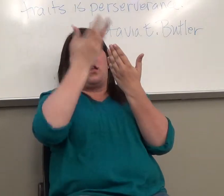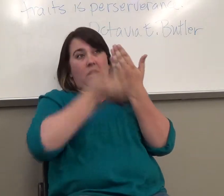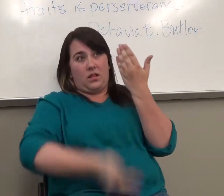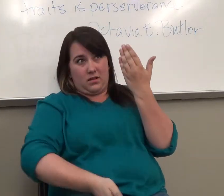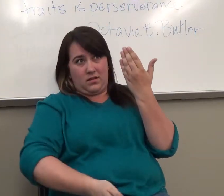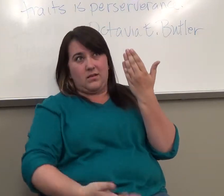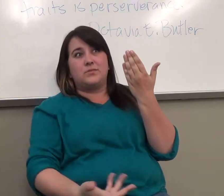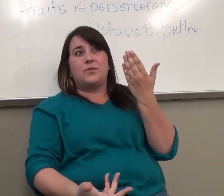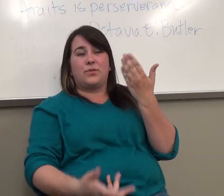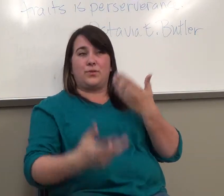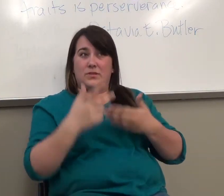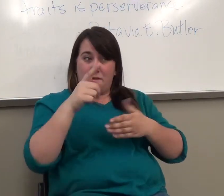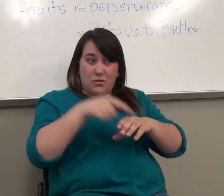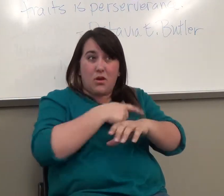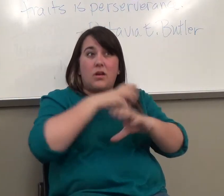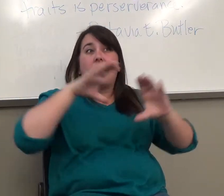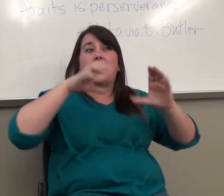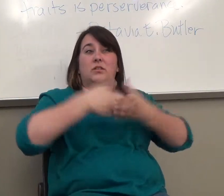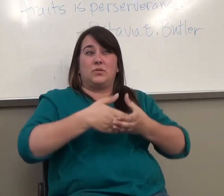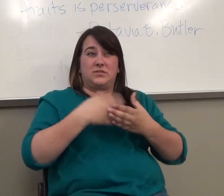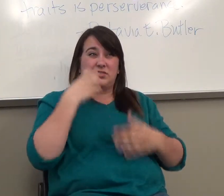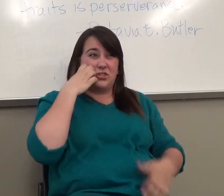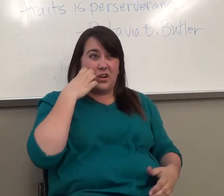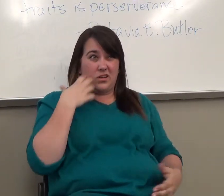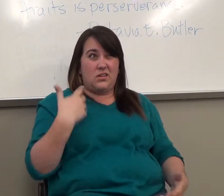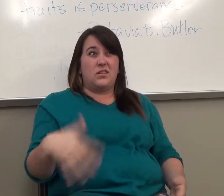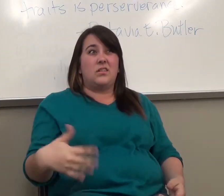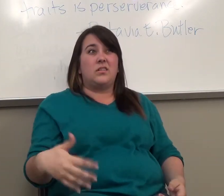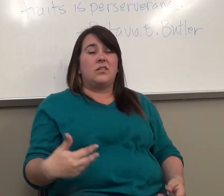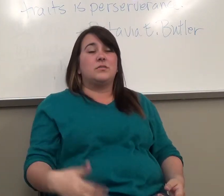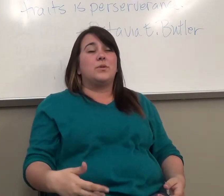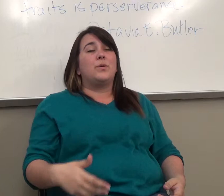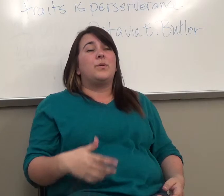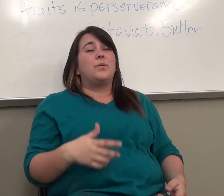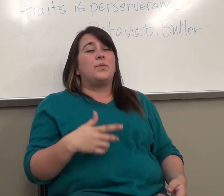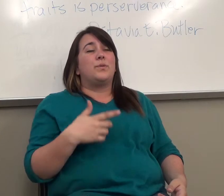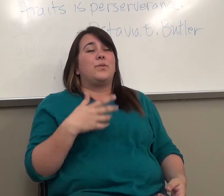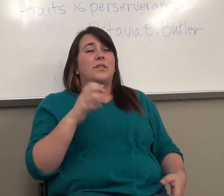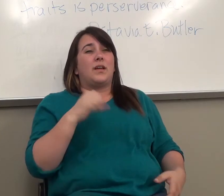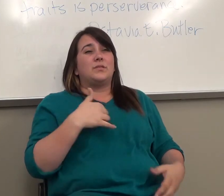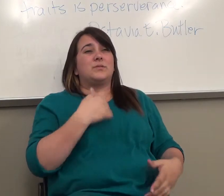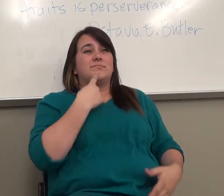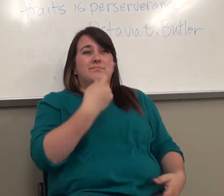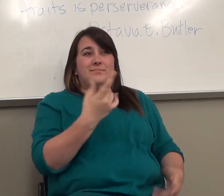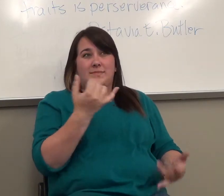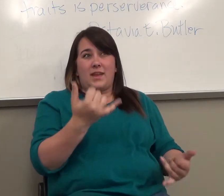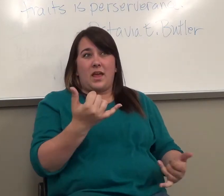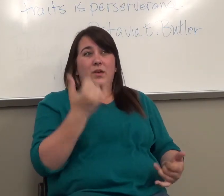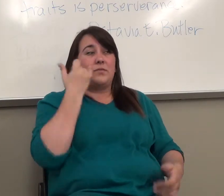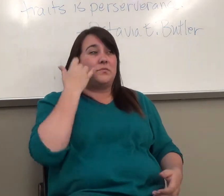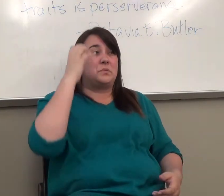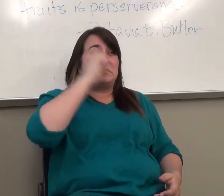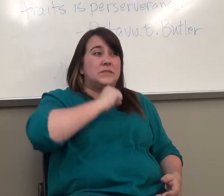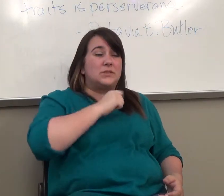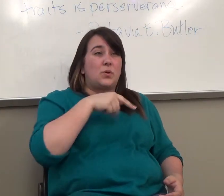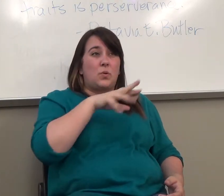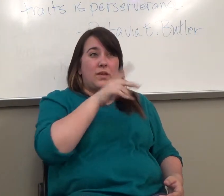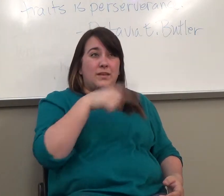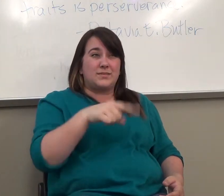here. That's the huge category. So that's why I'm saying if you miss a quiz, it's not the end of